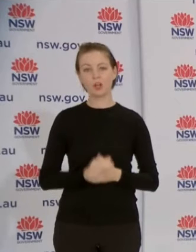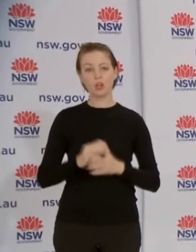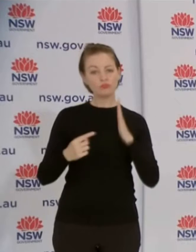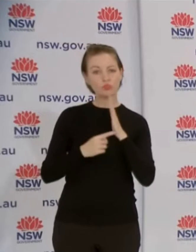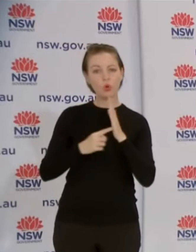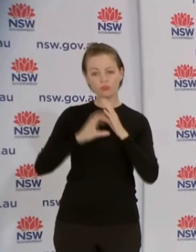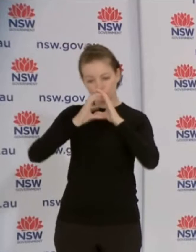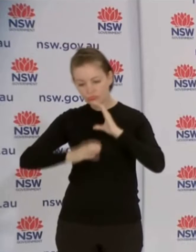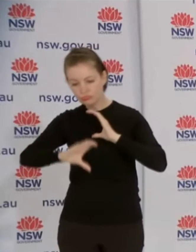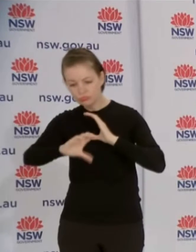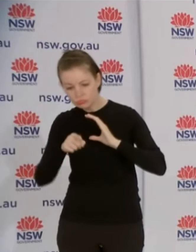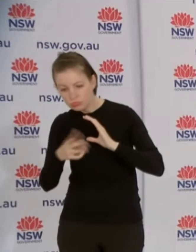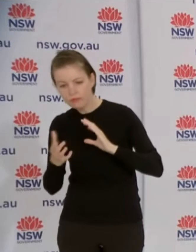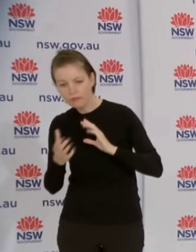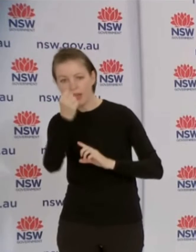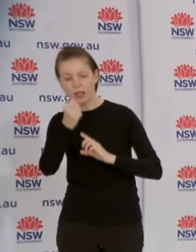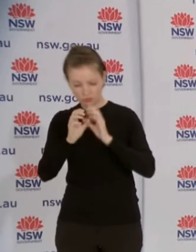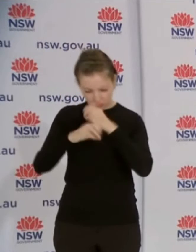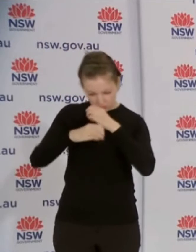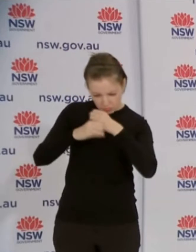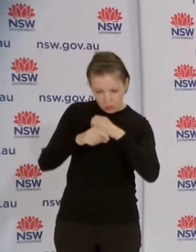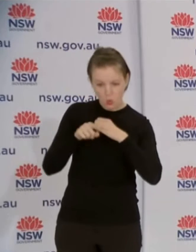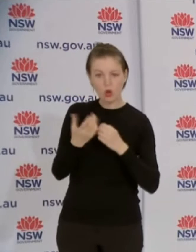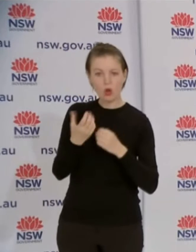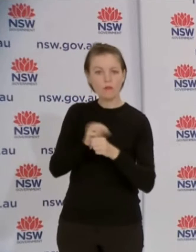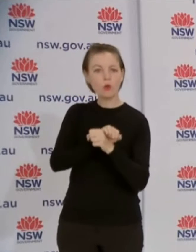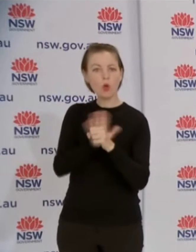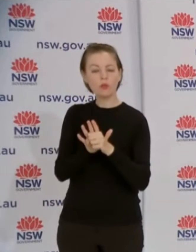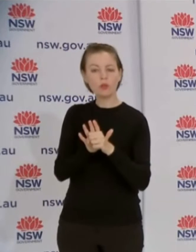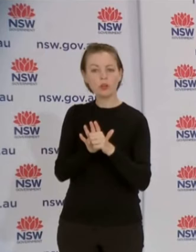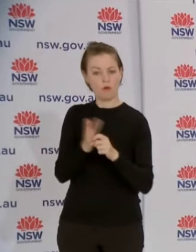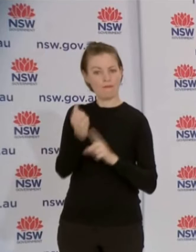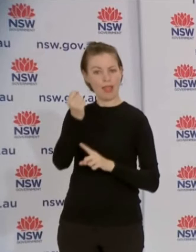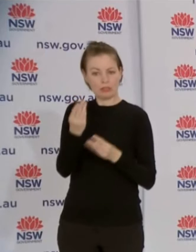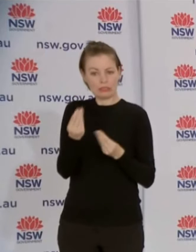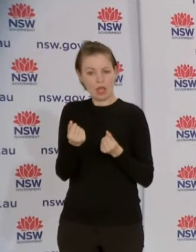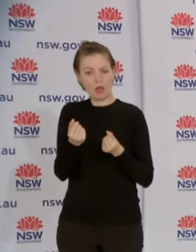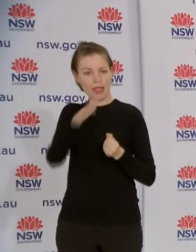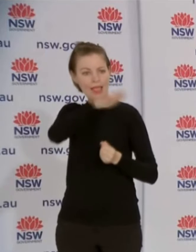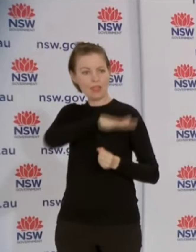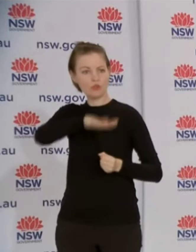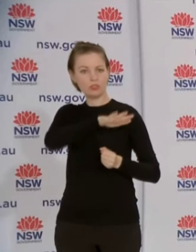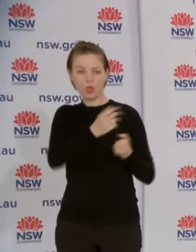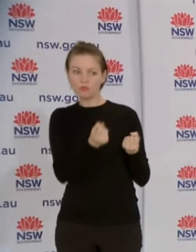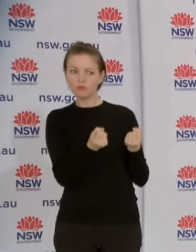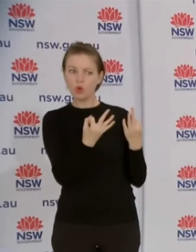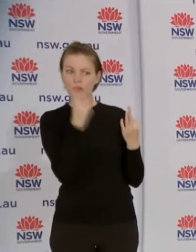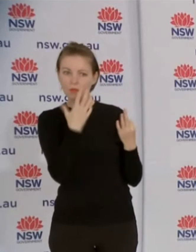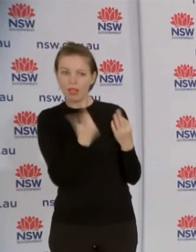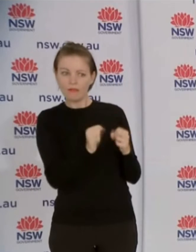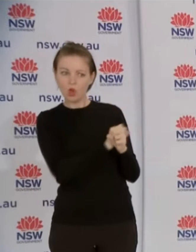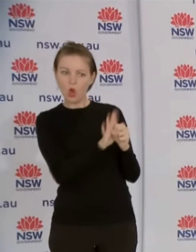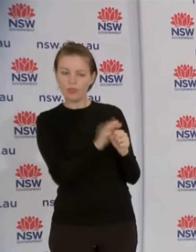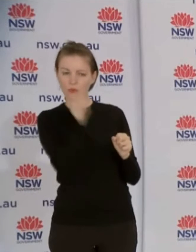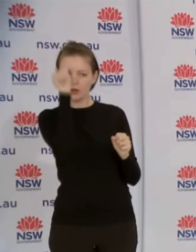had some sewage detections in areas where we don't have cases, and that causes us a degree of concern. So in